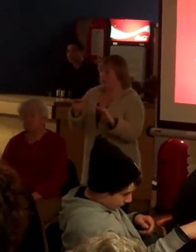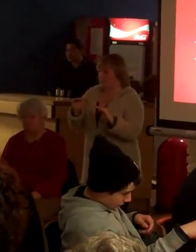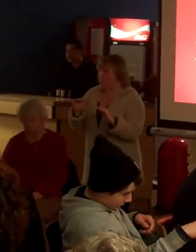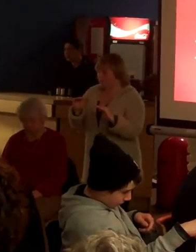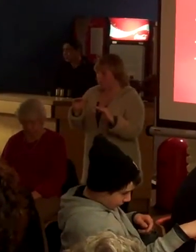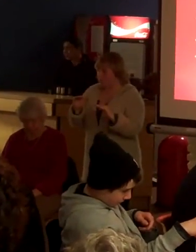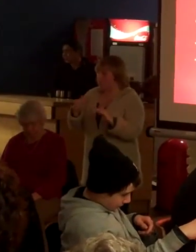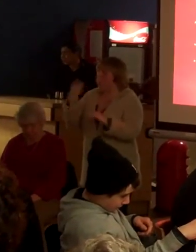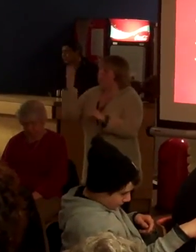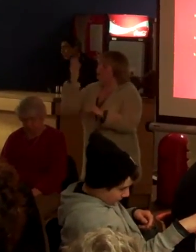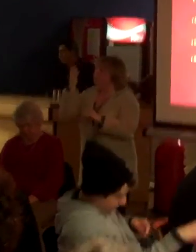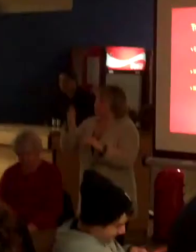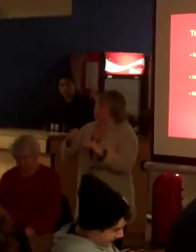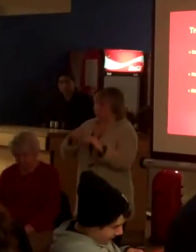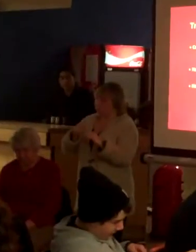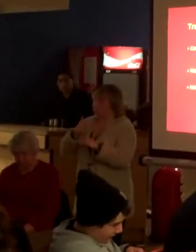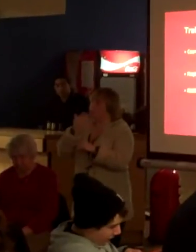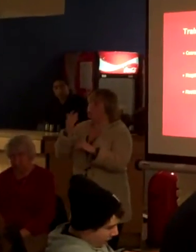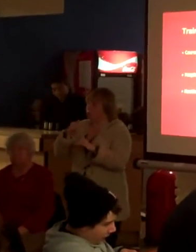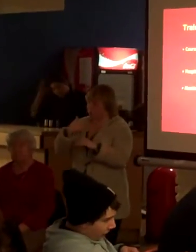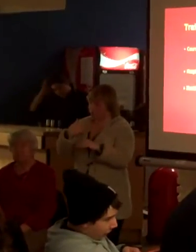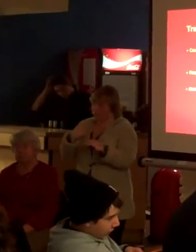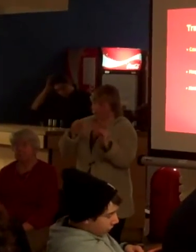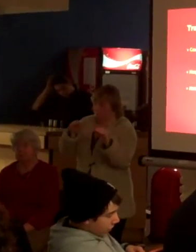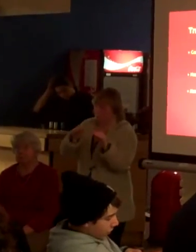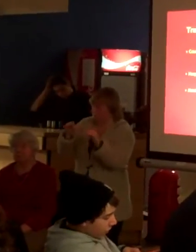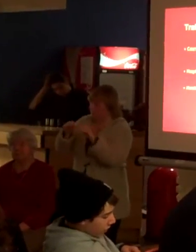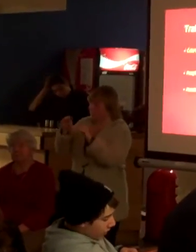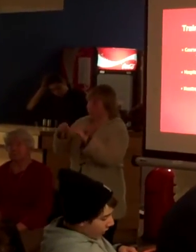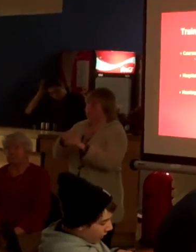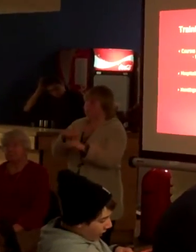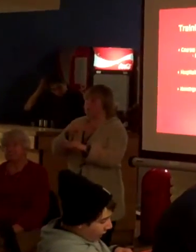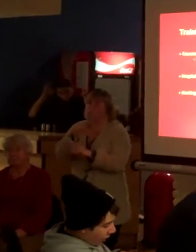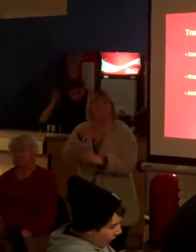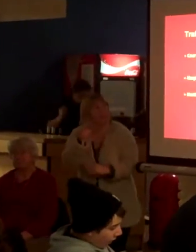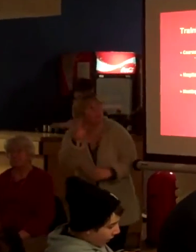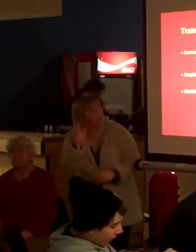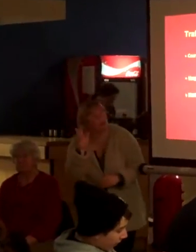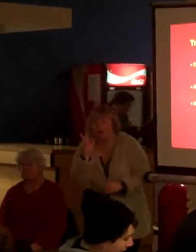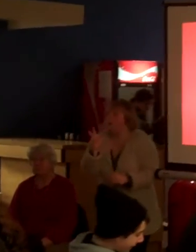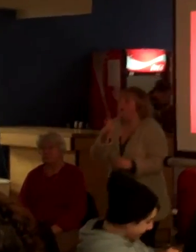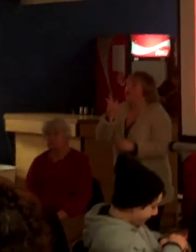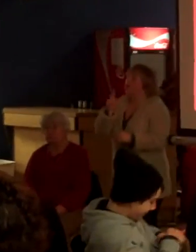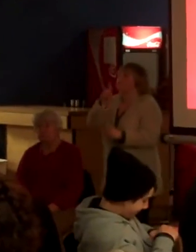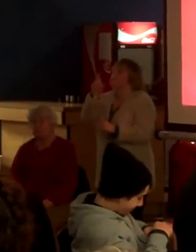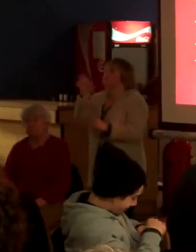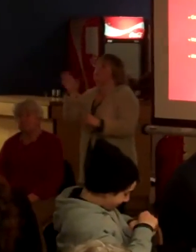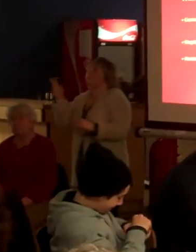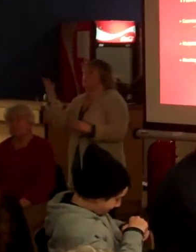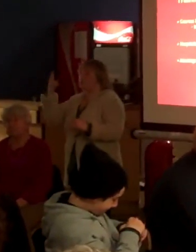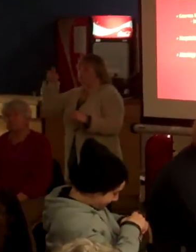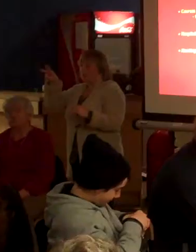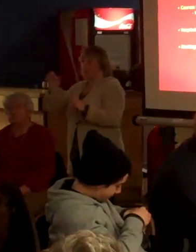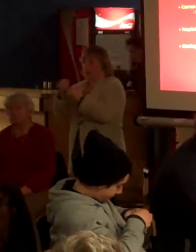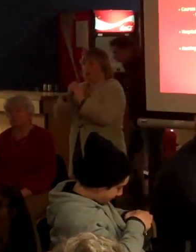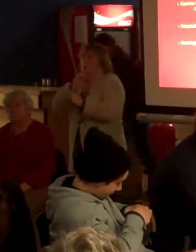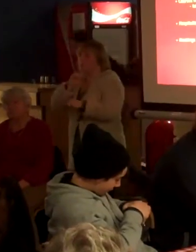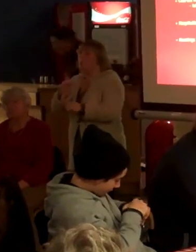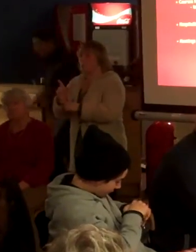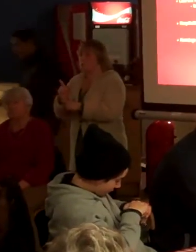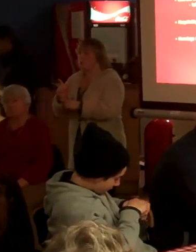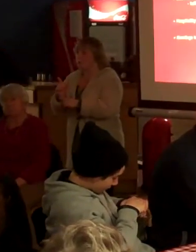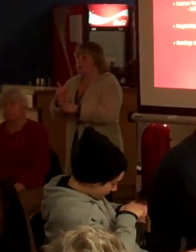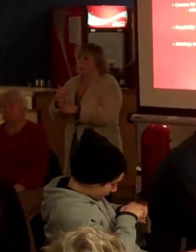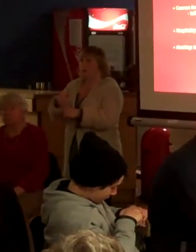offer courses to young people between ages 13 to 24, like courses like tailoring, wood